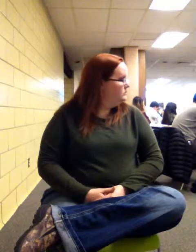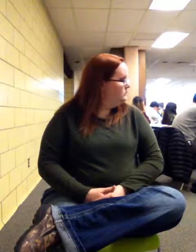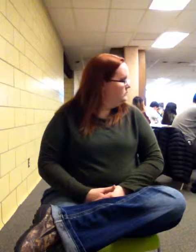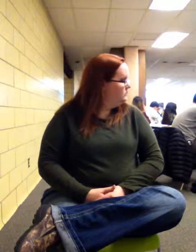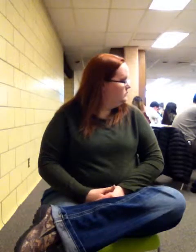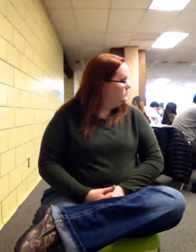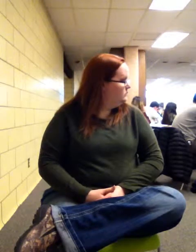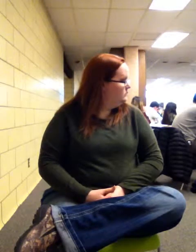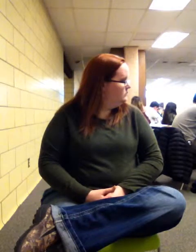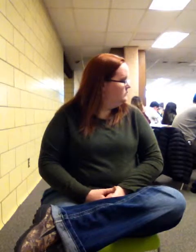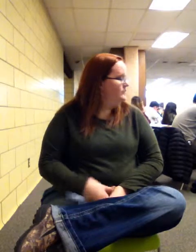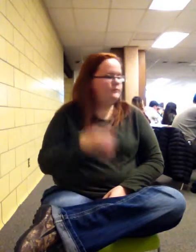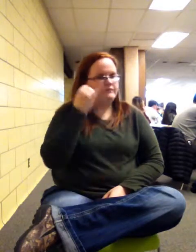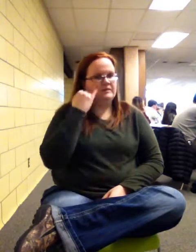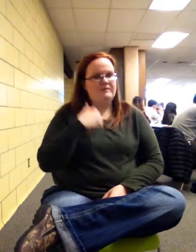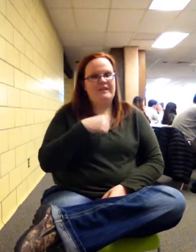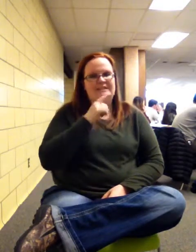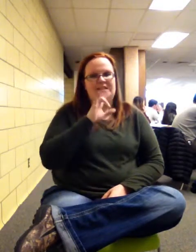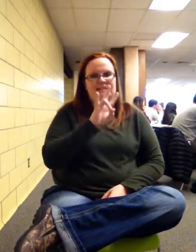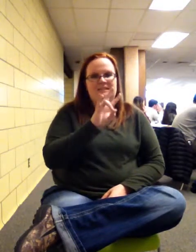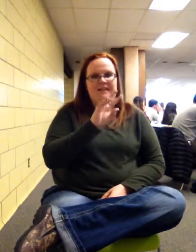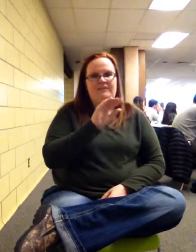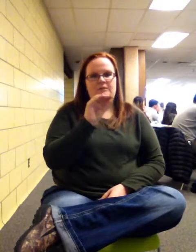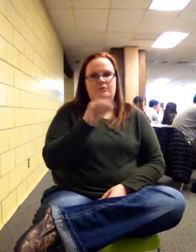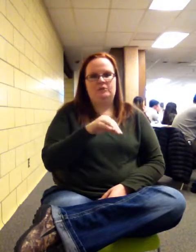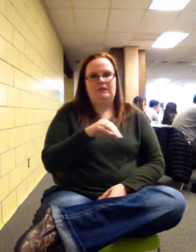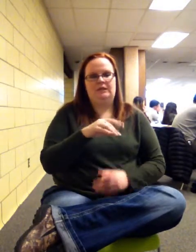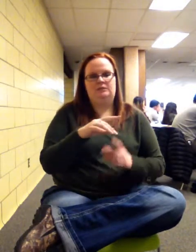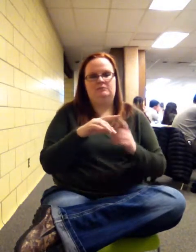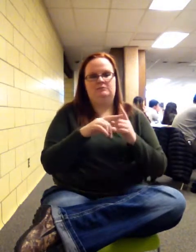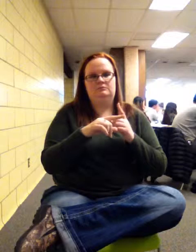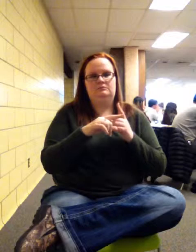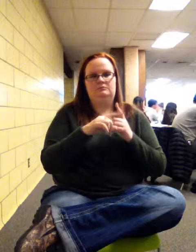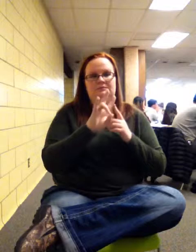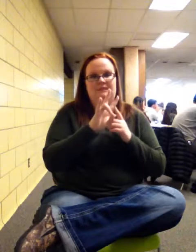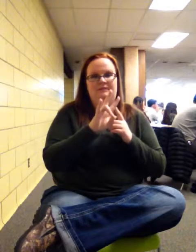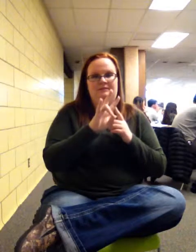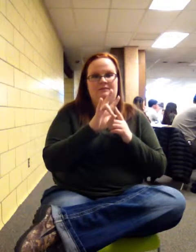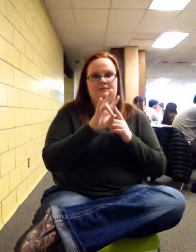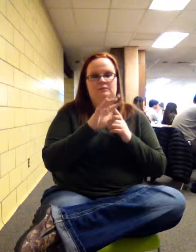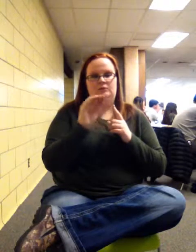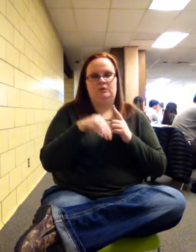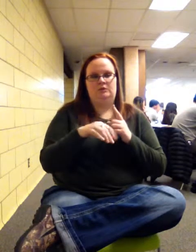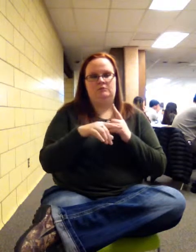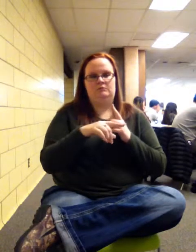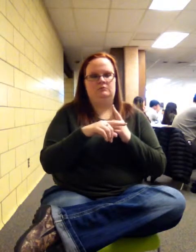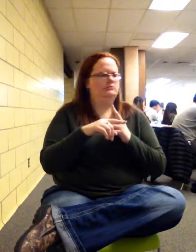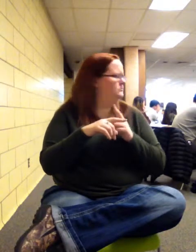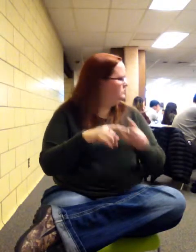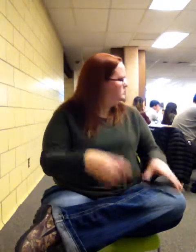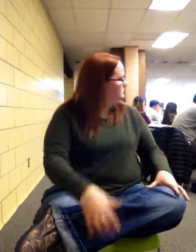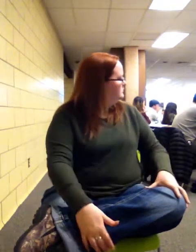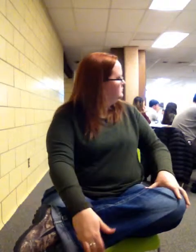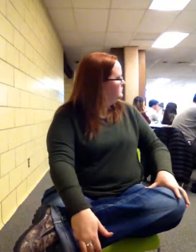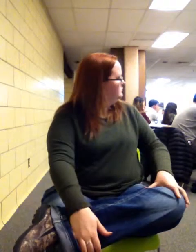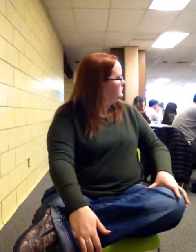If I say 7% equals 5 plus the unknown divided by 2, Then I take 2 times 7 for 14,